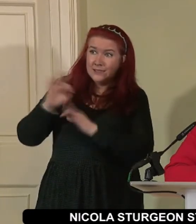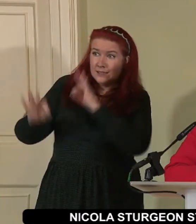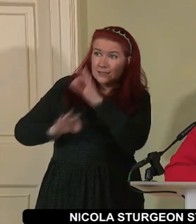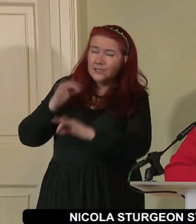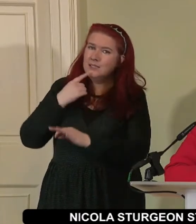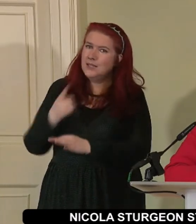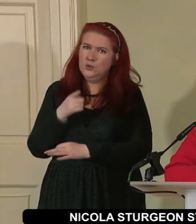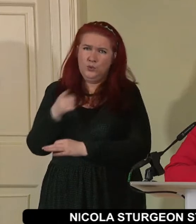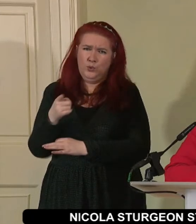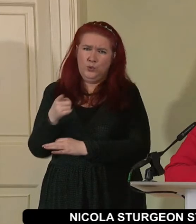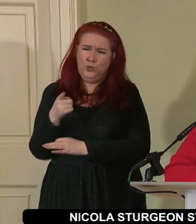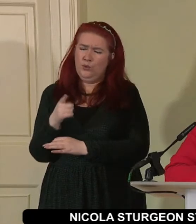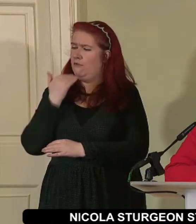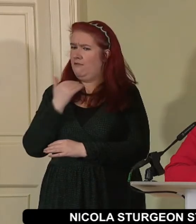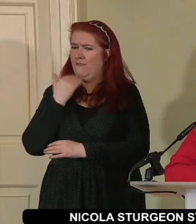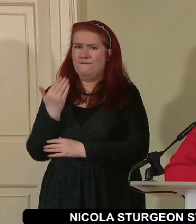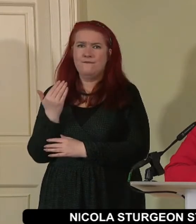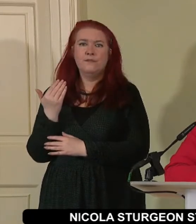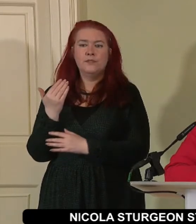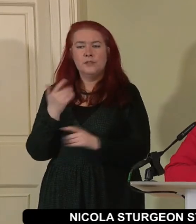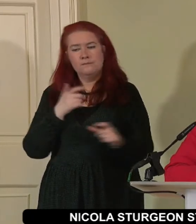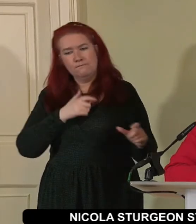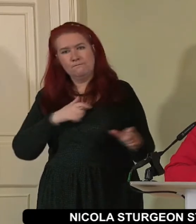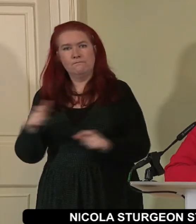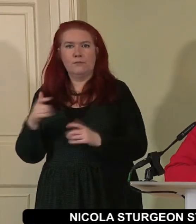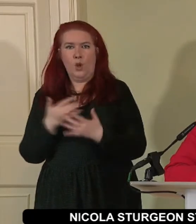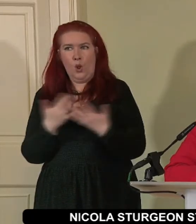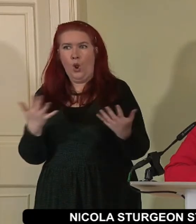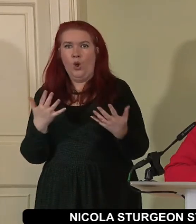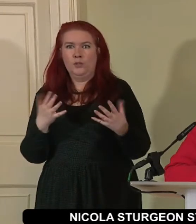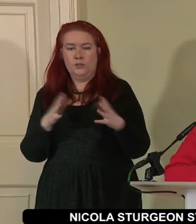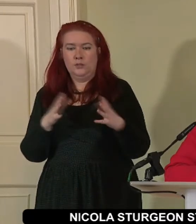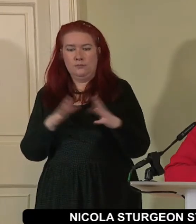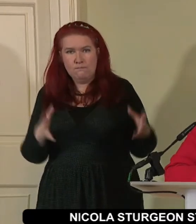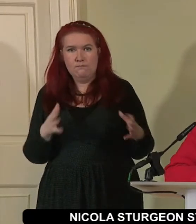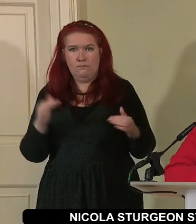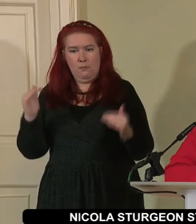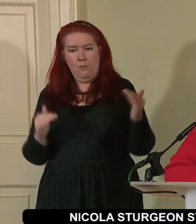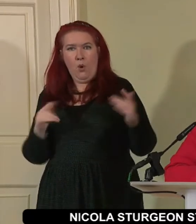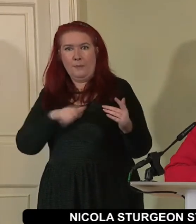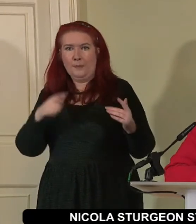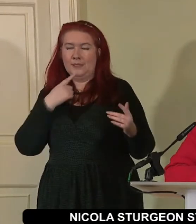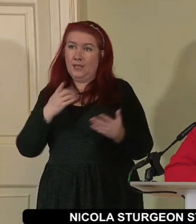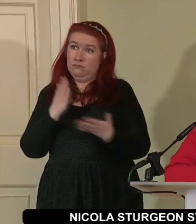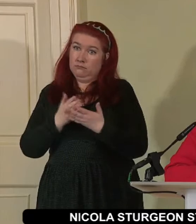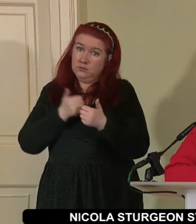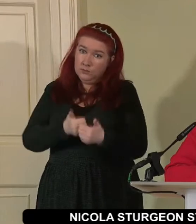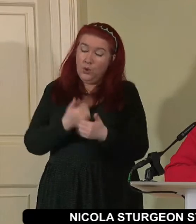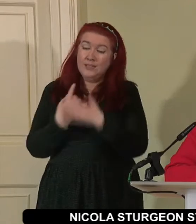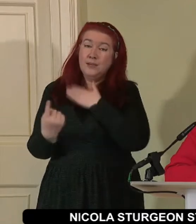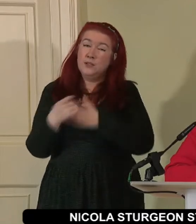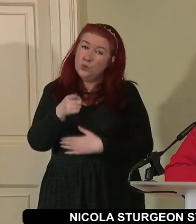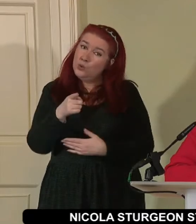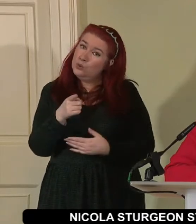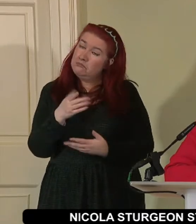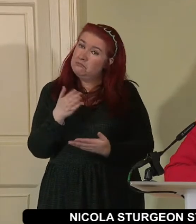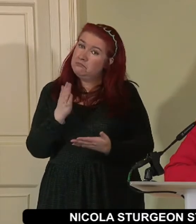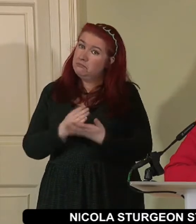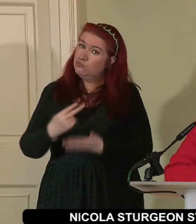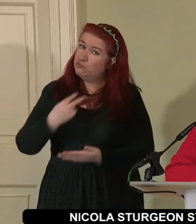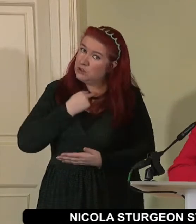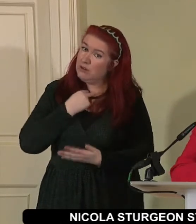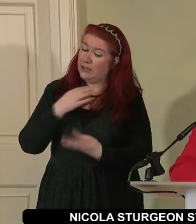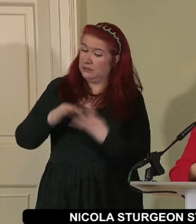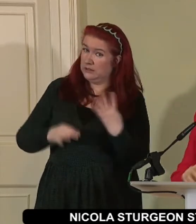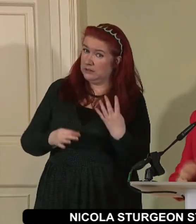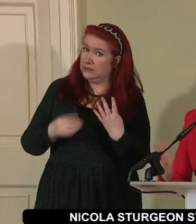nowhere near creating a sustained majority for independence. Do you have regrets about one or any of